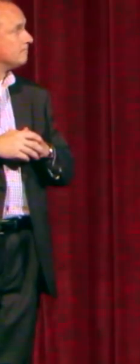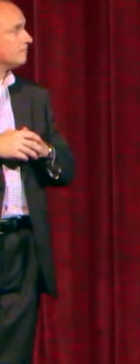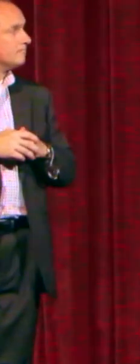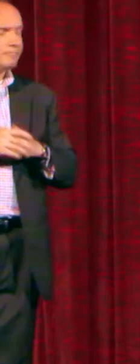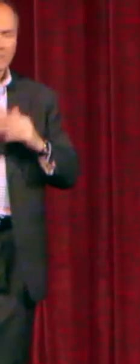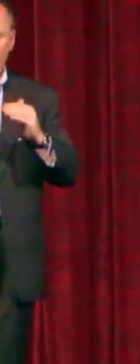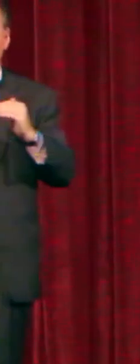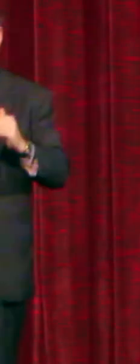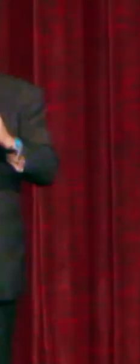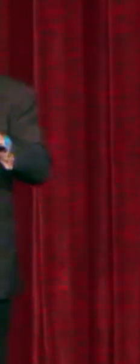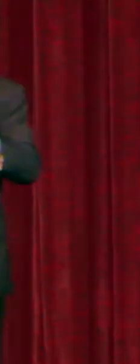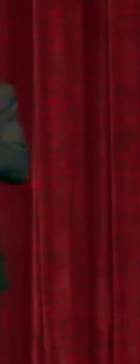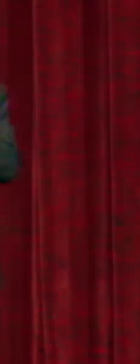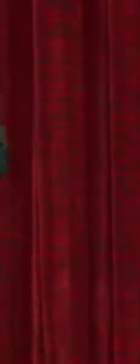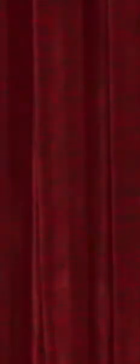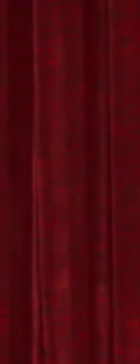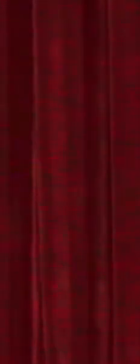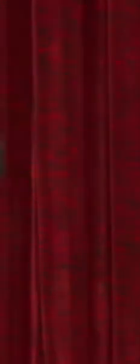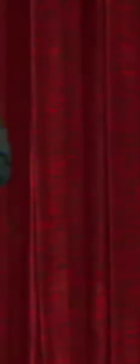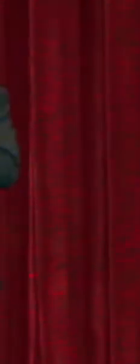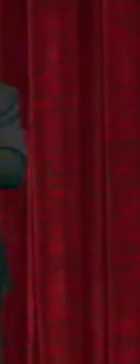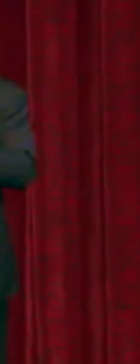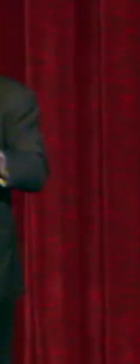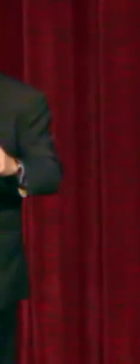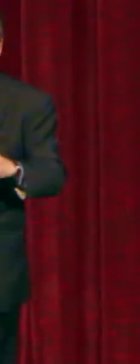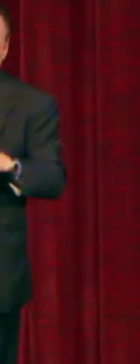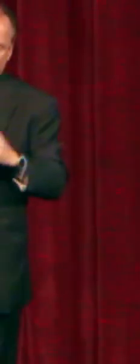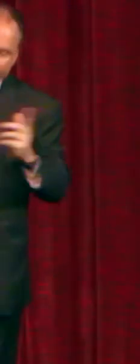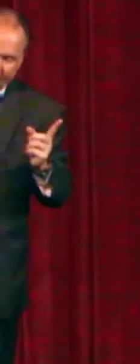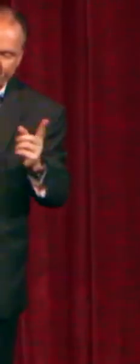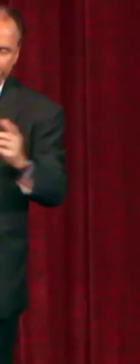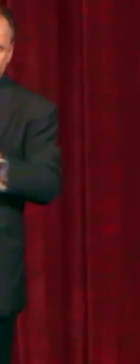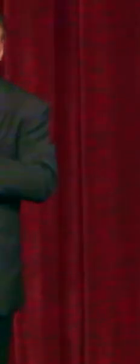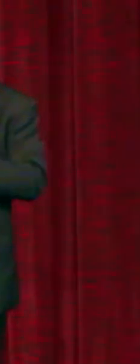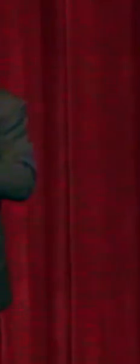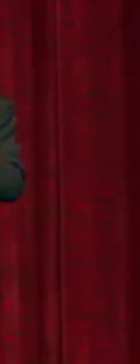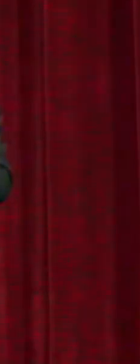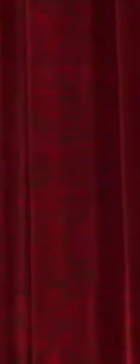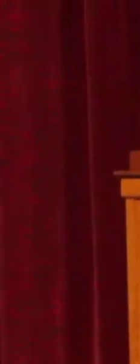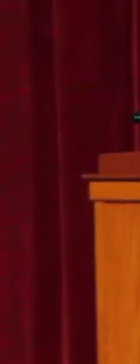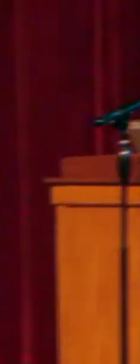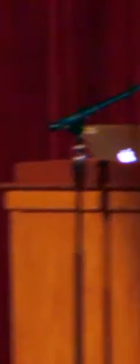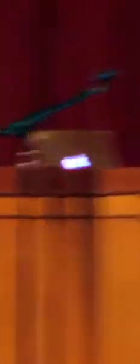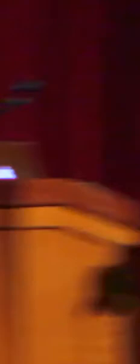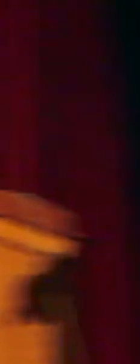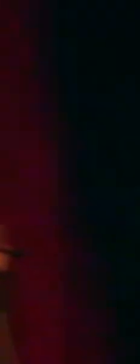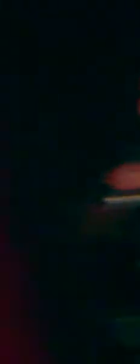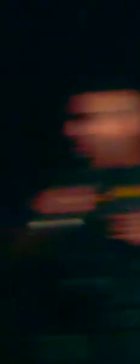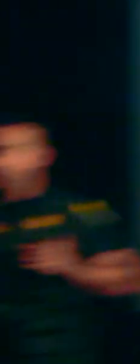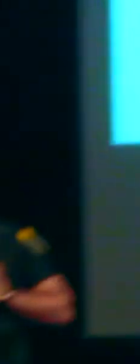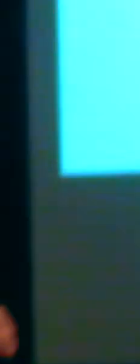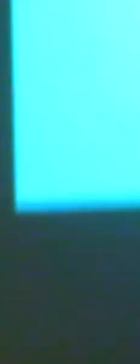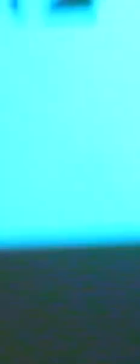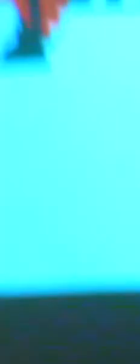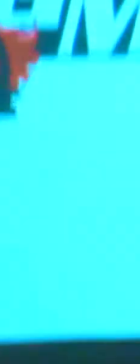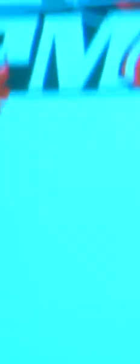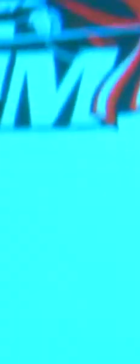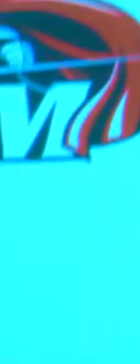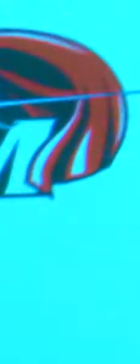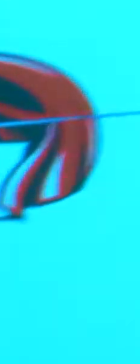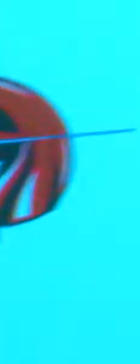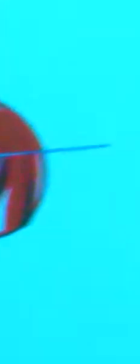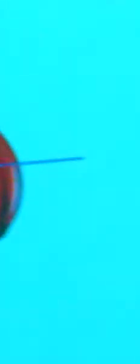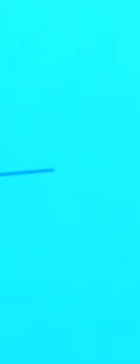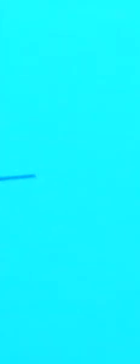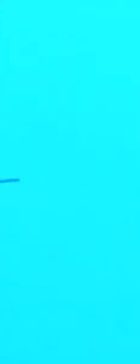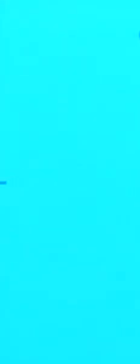Okay, this we talked about a little bit already. If something did happen, something did occur, your first instinct